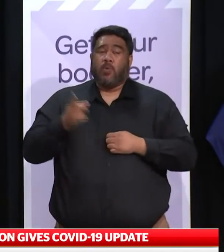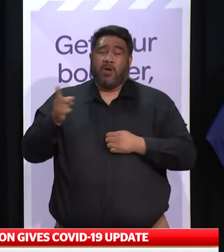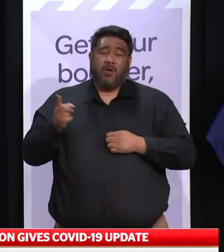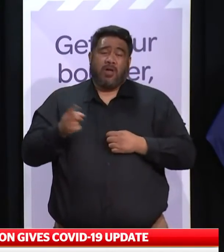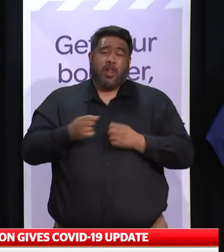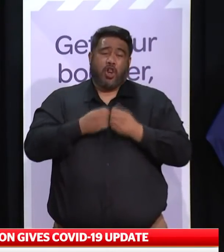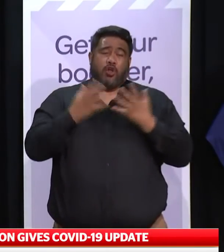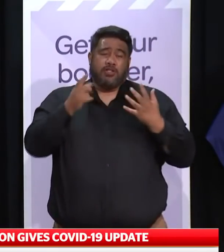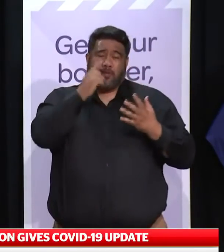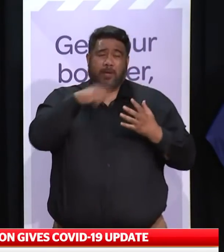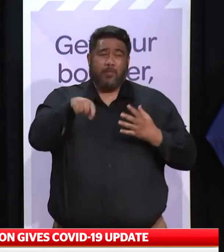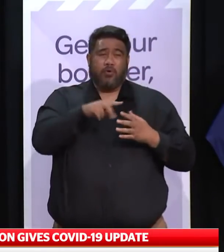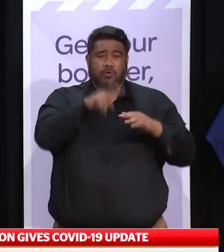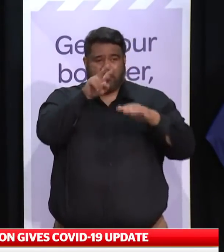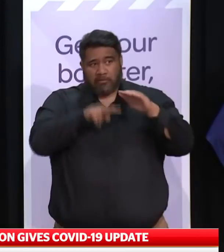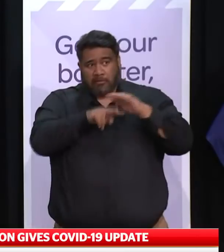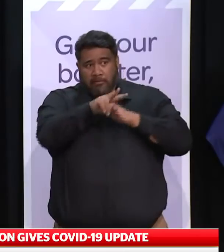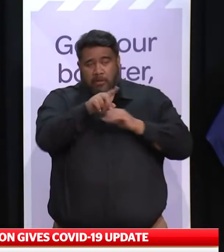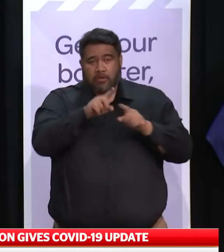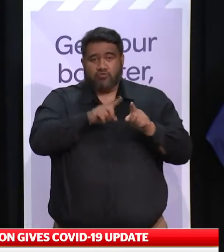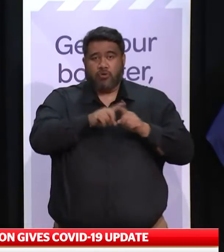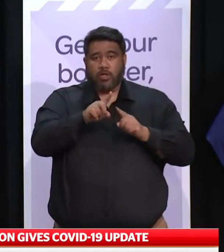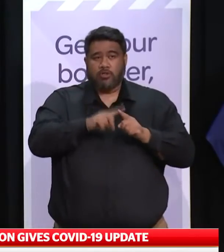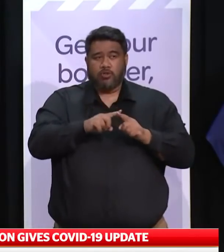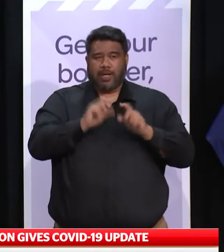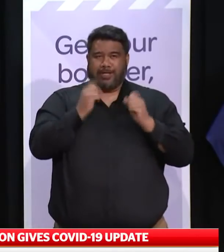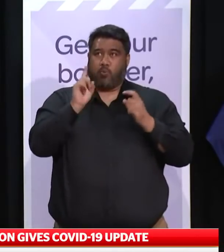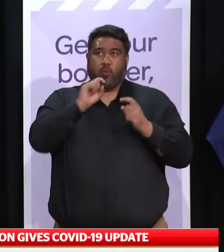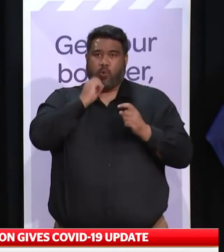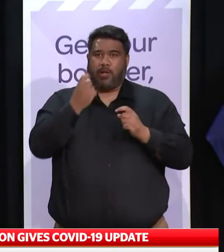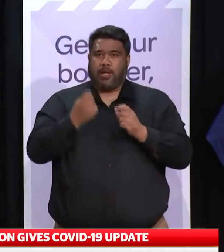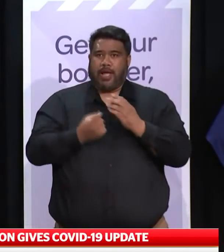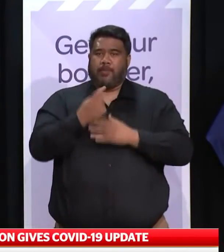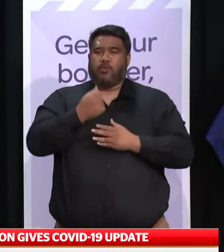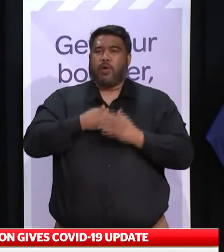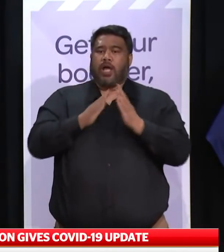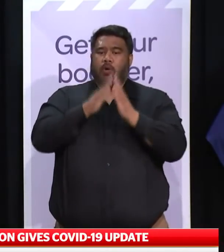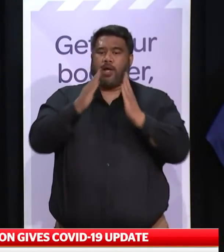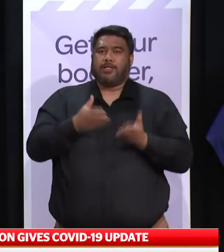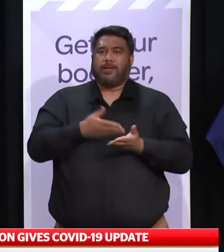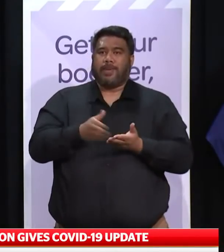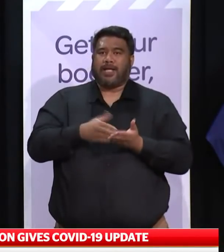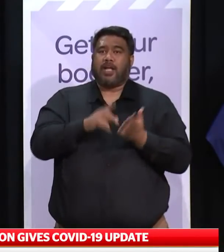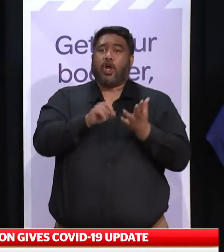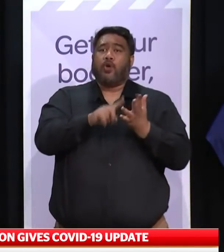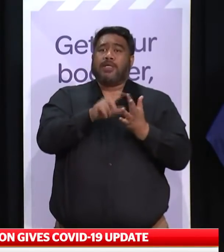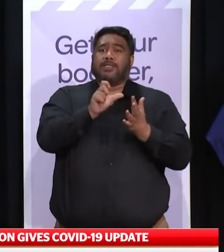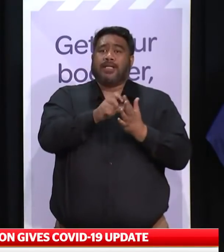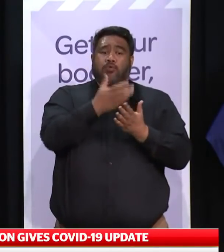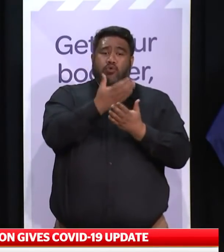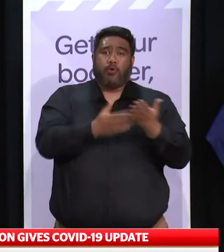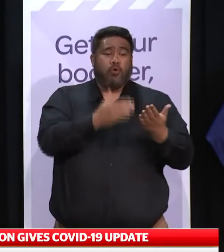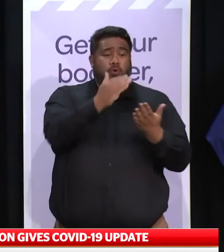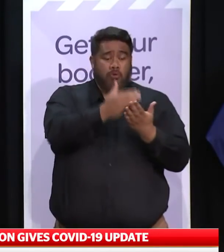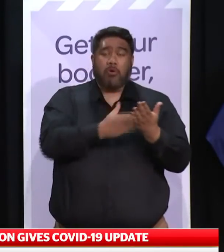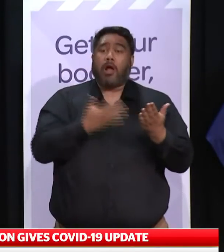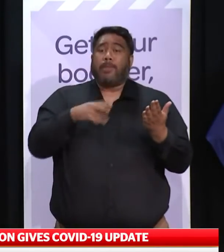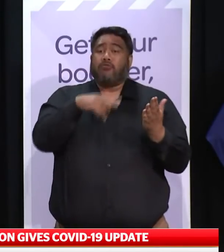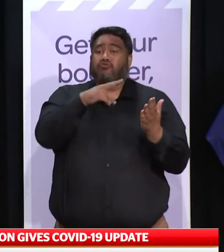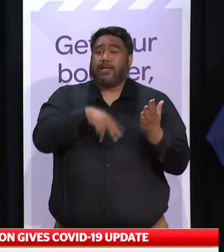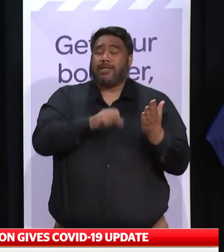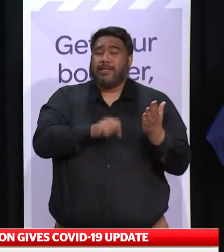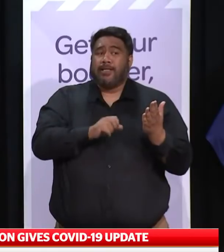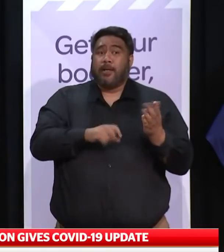forecasting, speculation and comment in the OECD report, and so I tend to, listen to that, but also listen to what we see